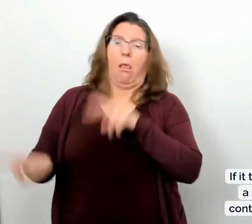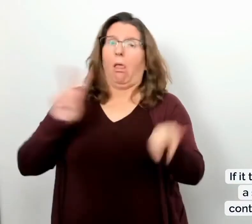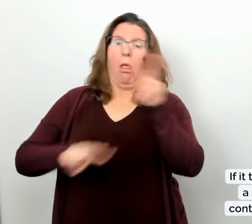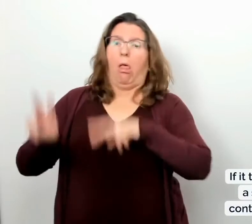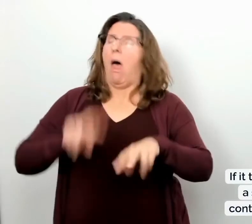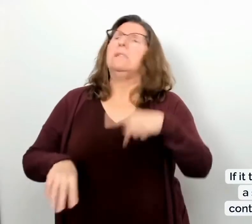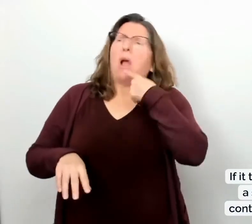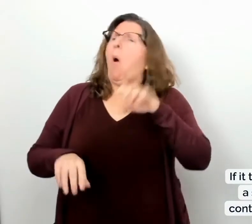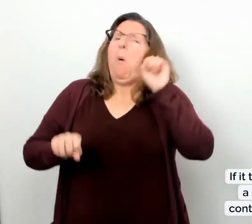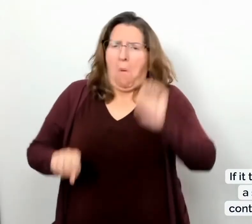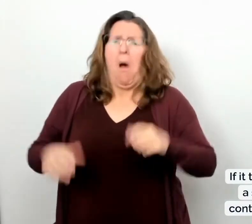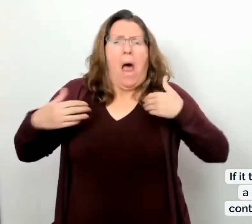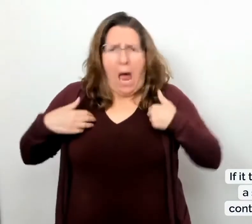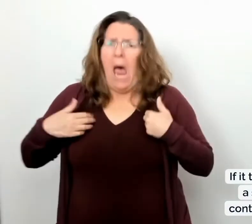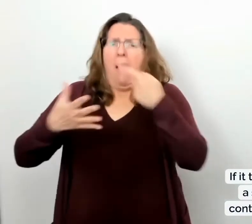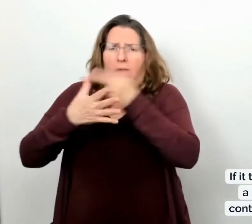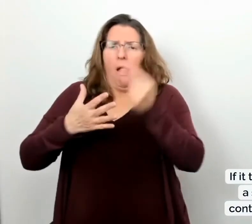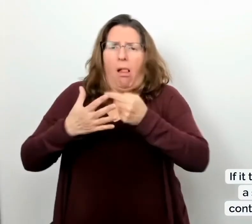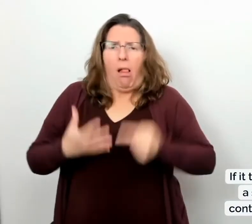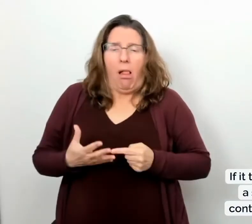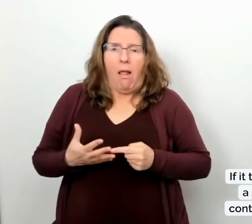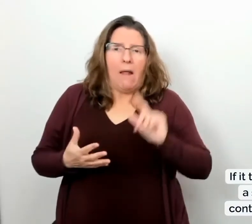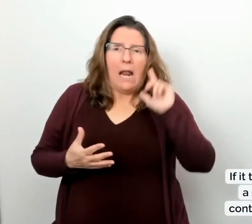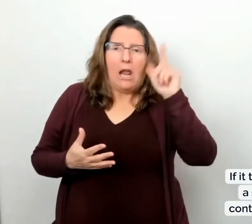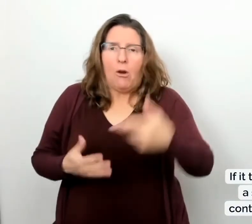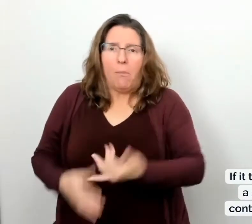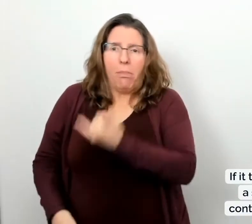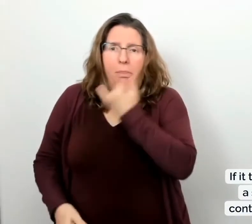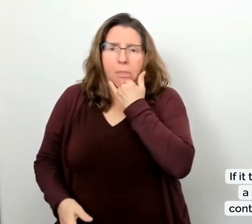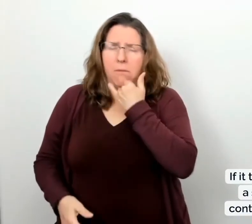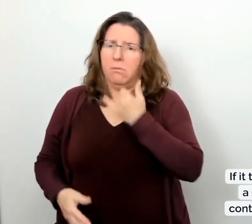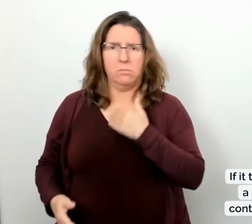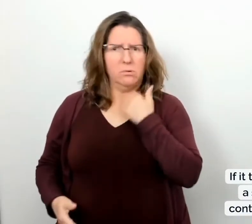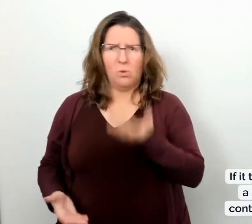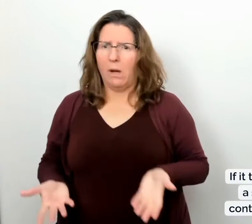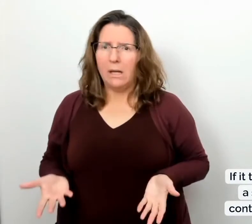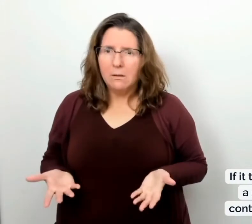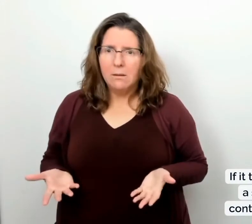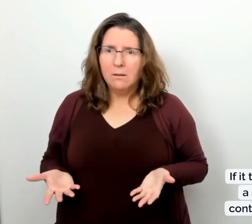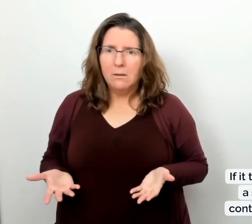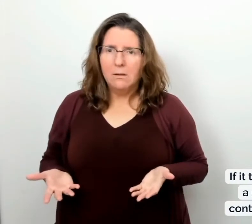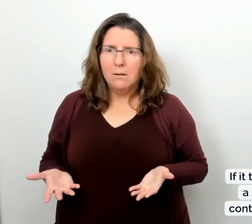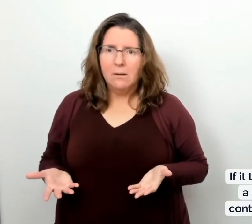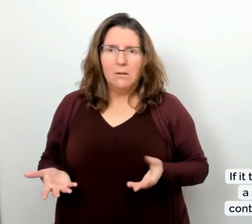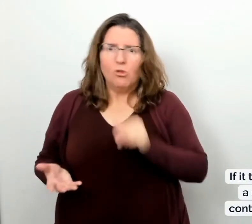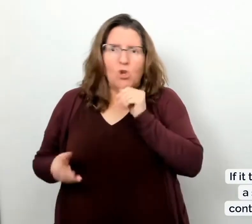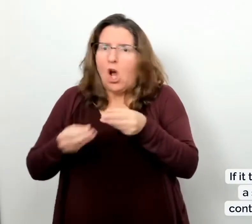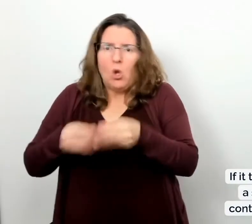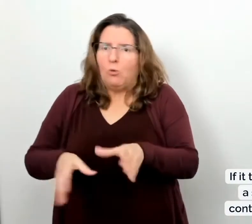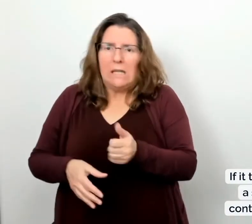If we set high expectations and were wrong about their ability, so what? there are pretty much